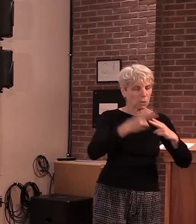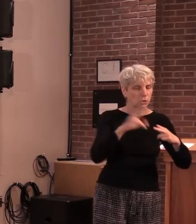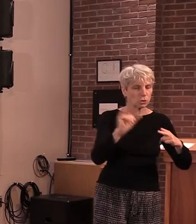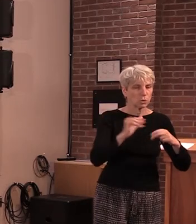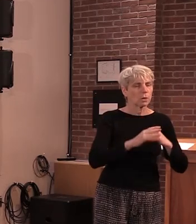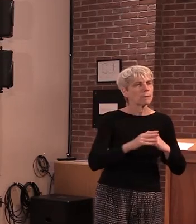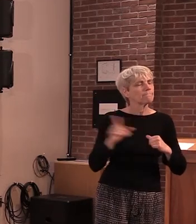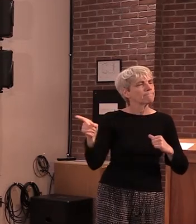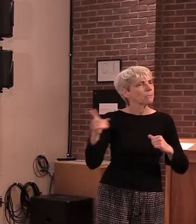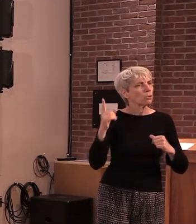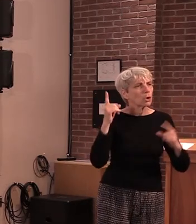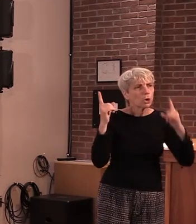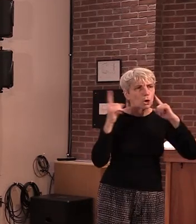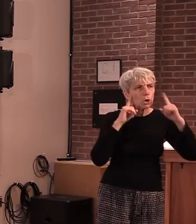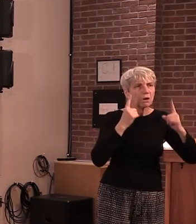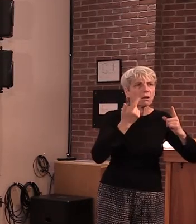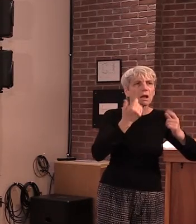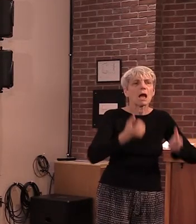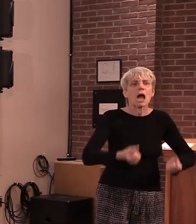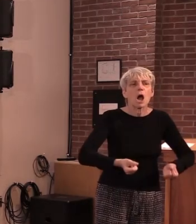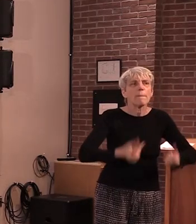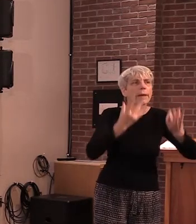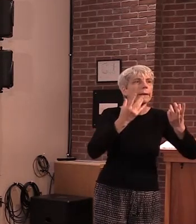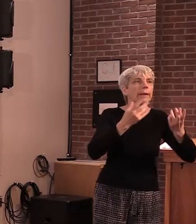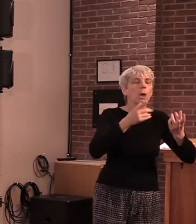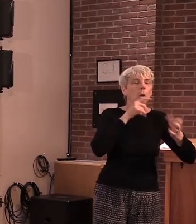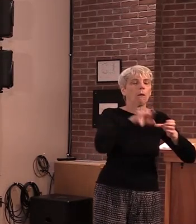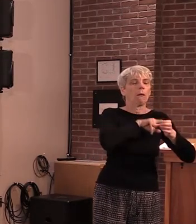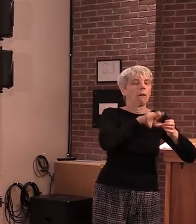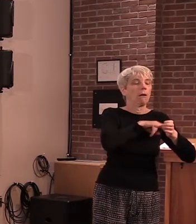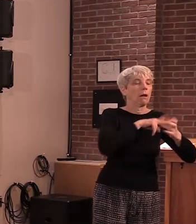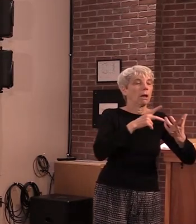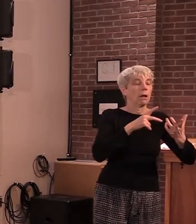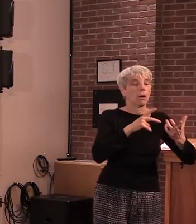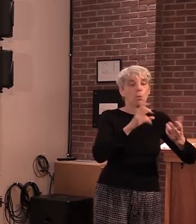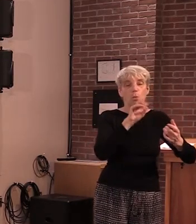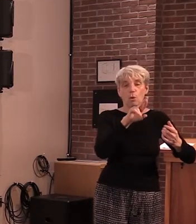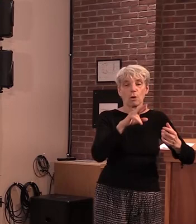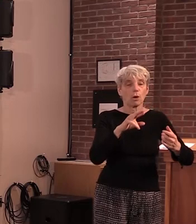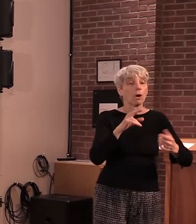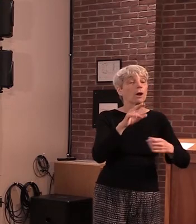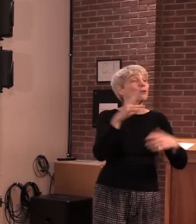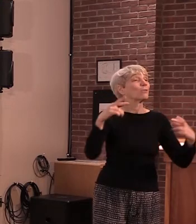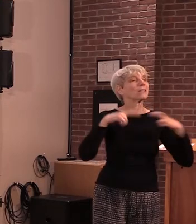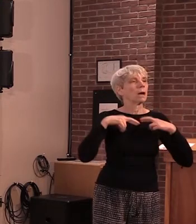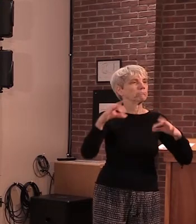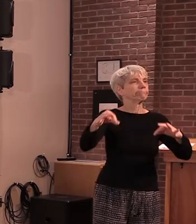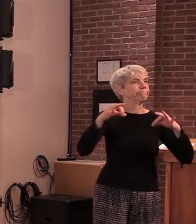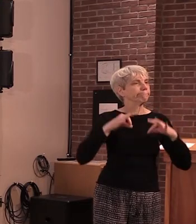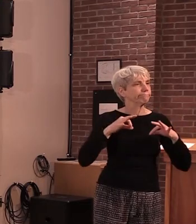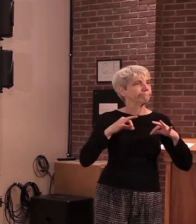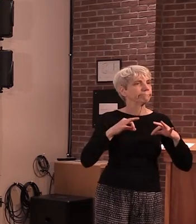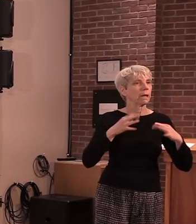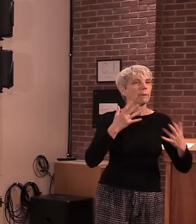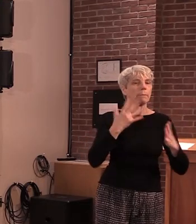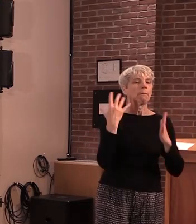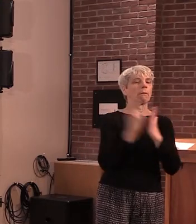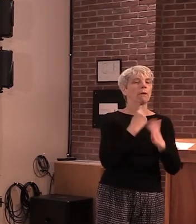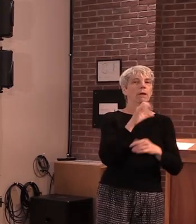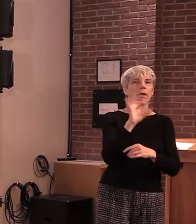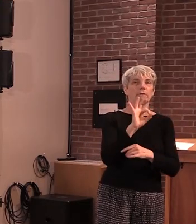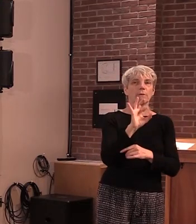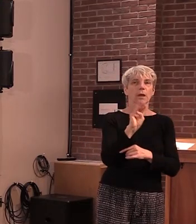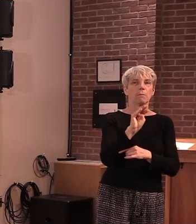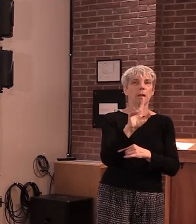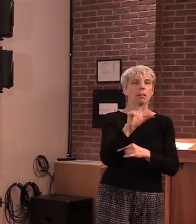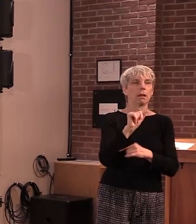far as resignations, early retirements, maybe the FMLA? that situation, and do you have a plan to kind of help